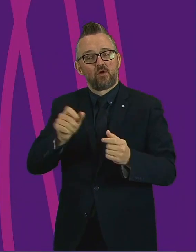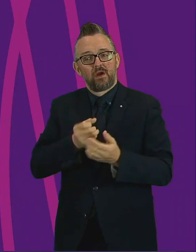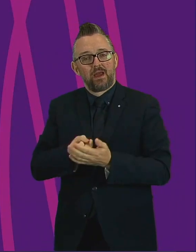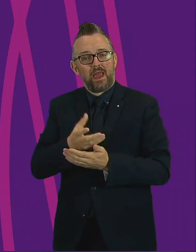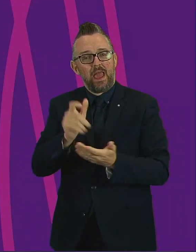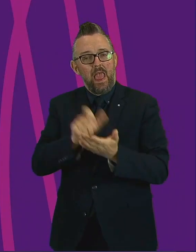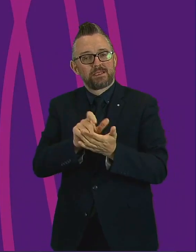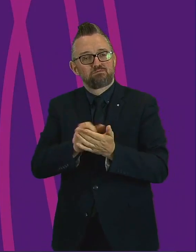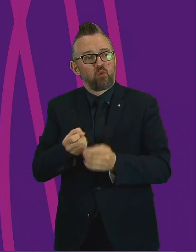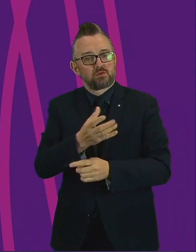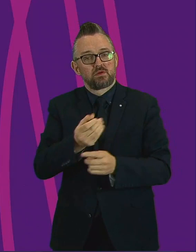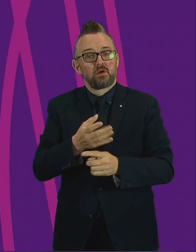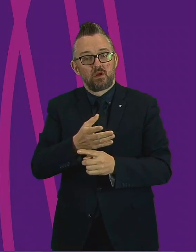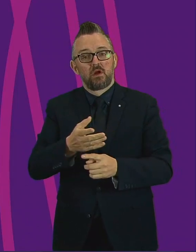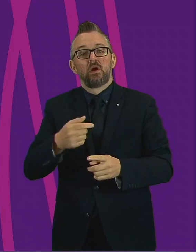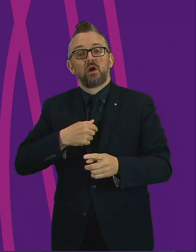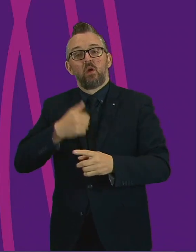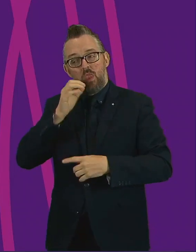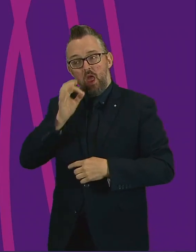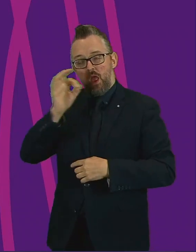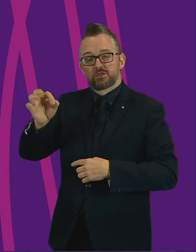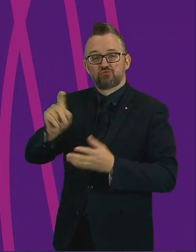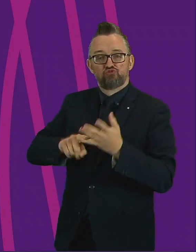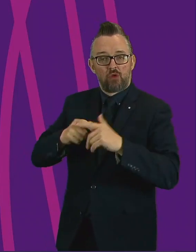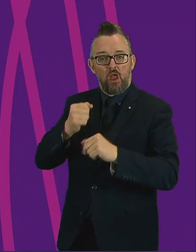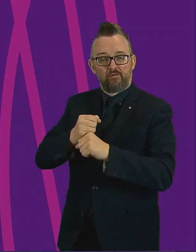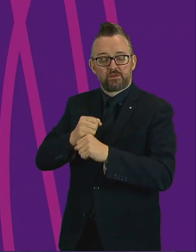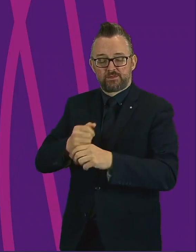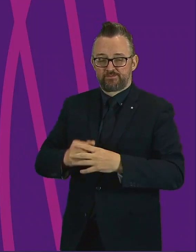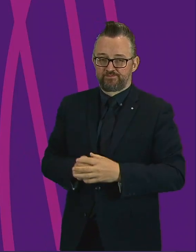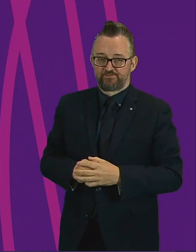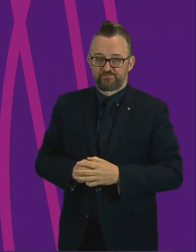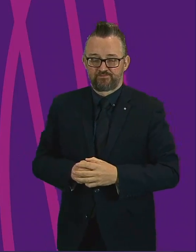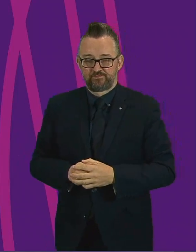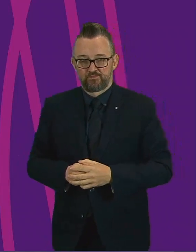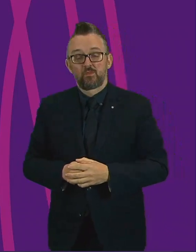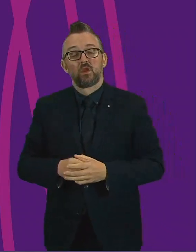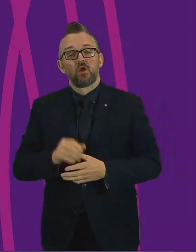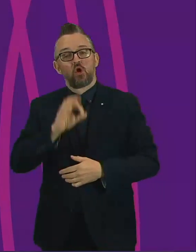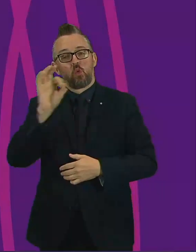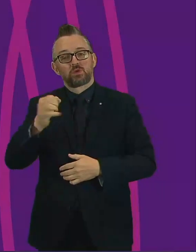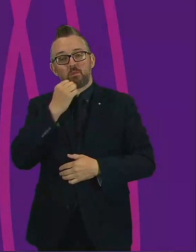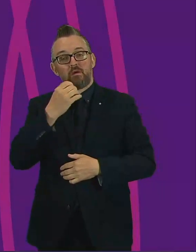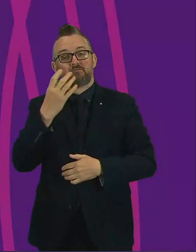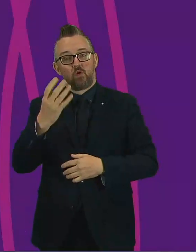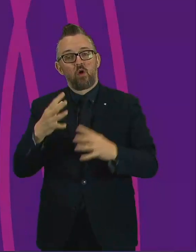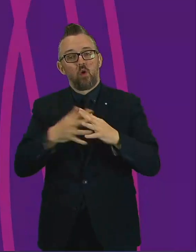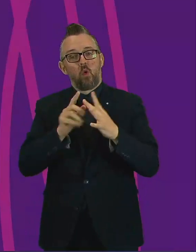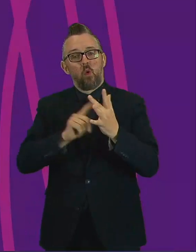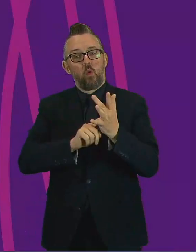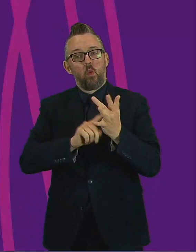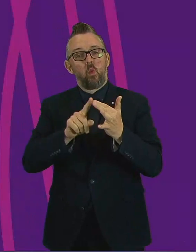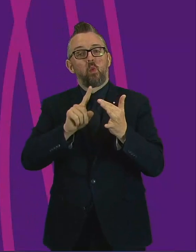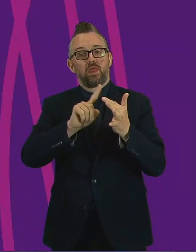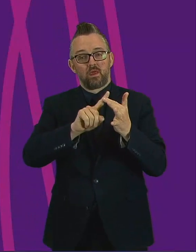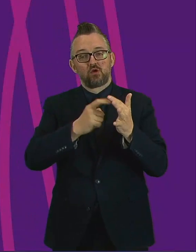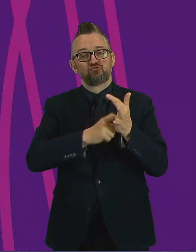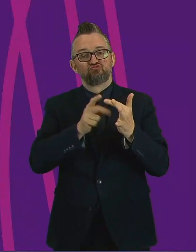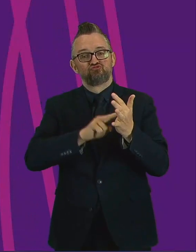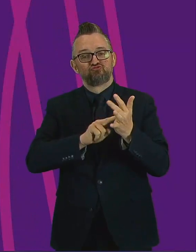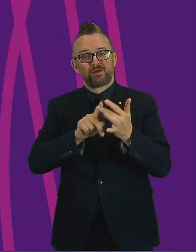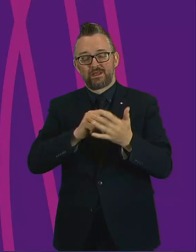make appropriate representations to the UK Government on that point. Thank you. Question number 4, Willie Rennie. The Scottish Government estimates